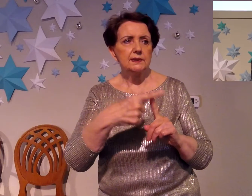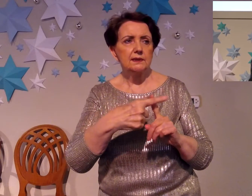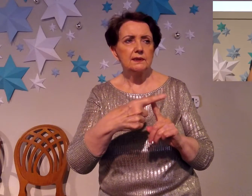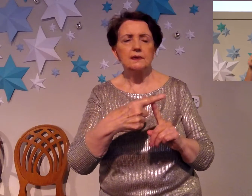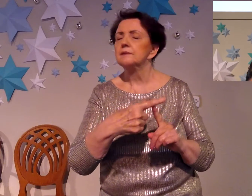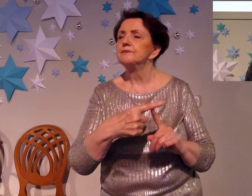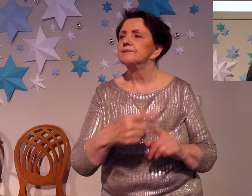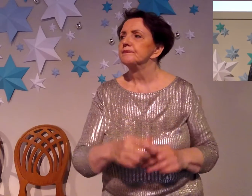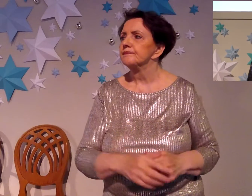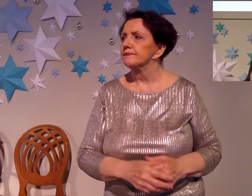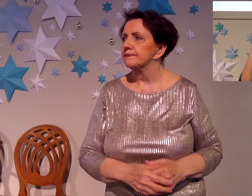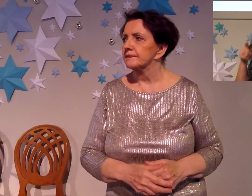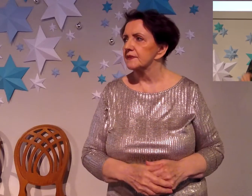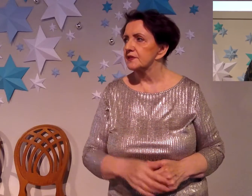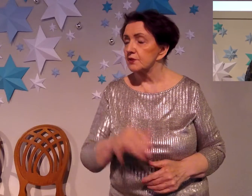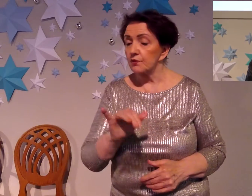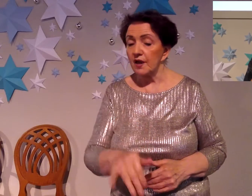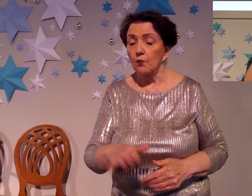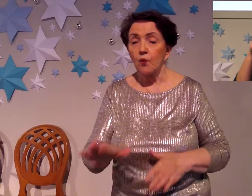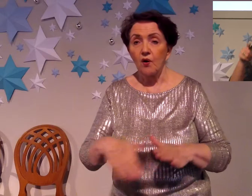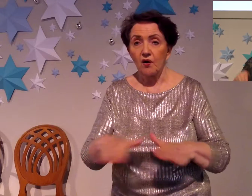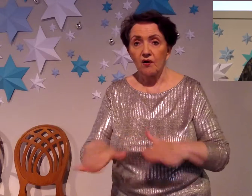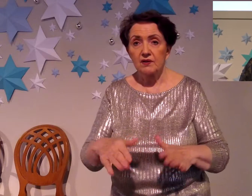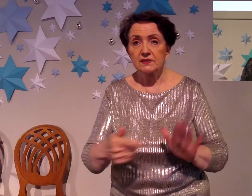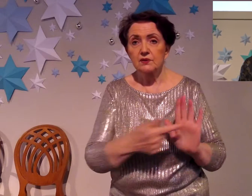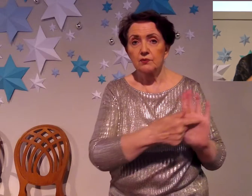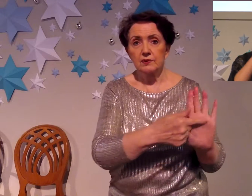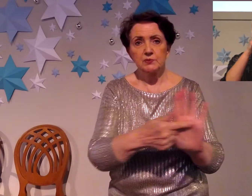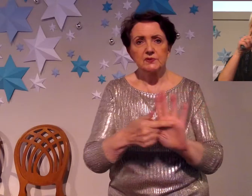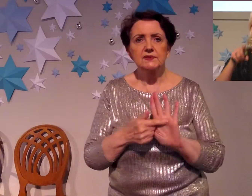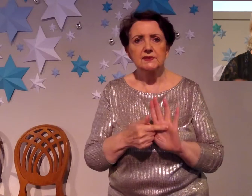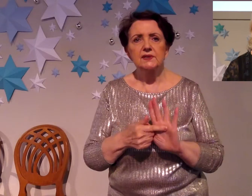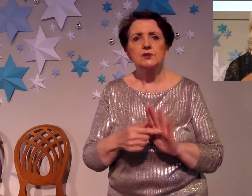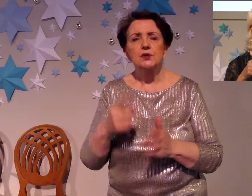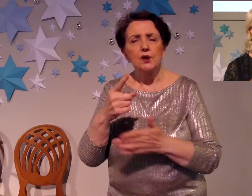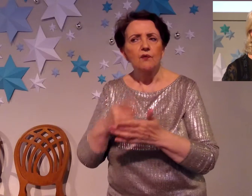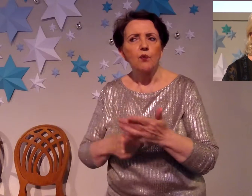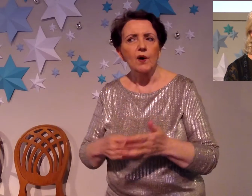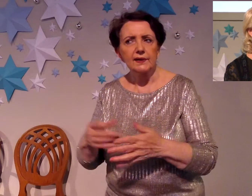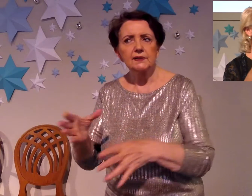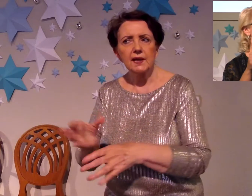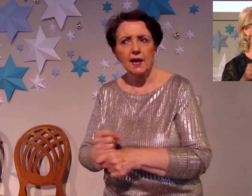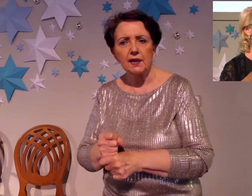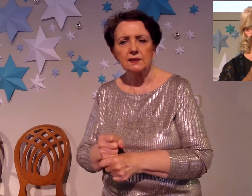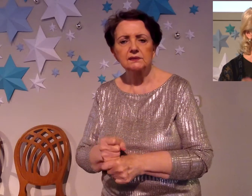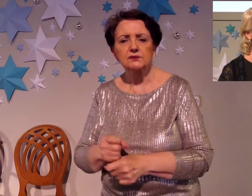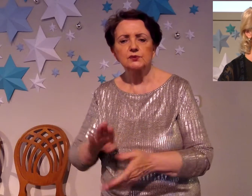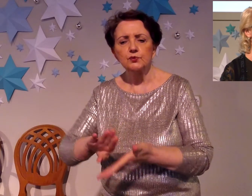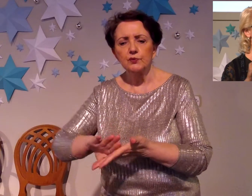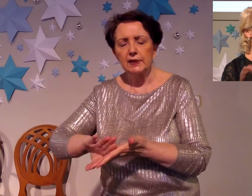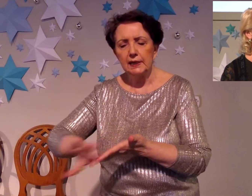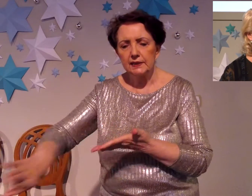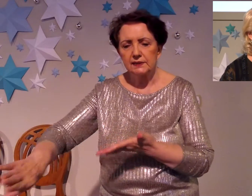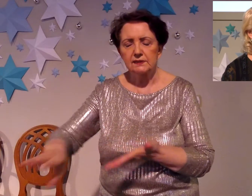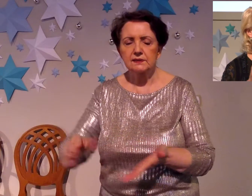walk is this elaborate representation of what it takes for us to keep releasing